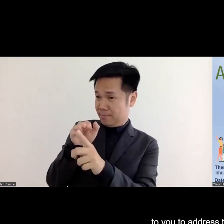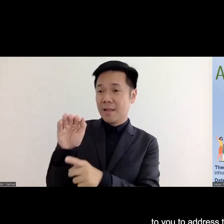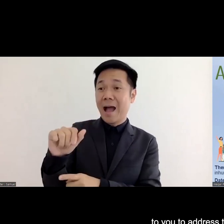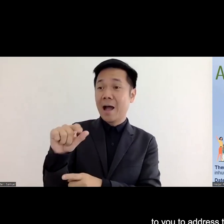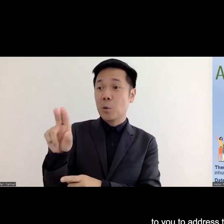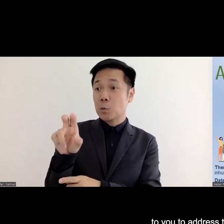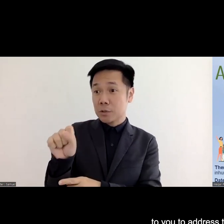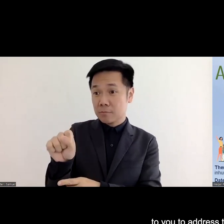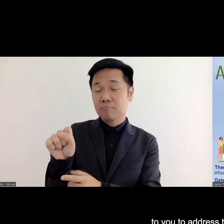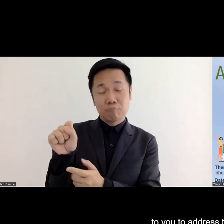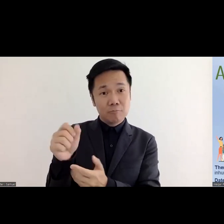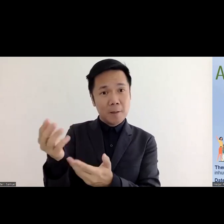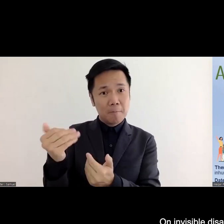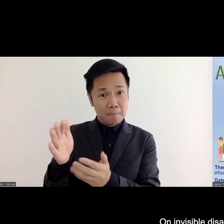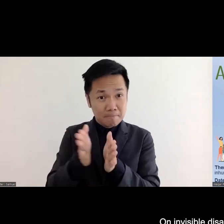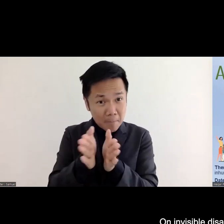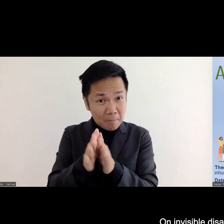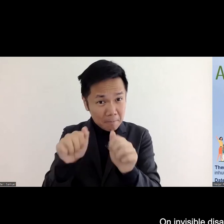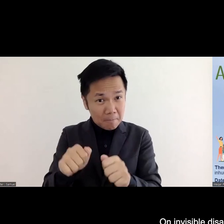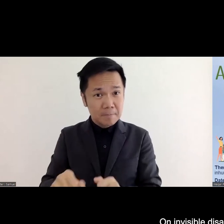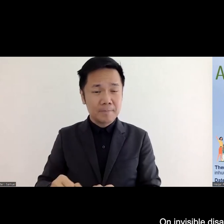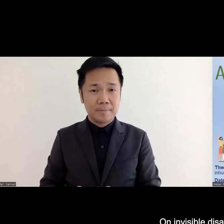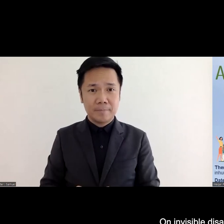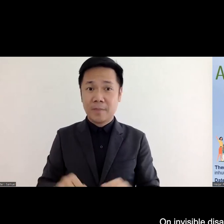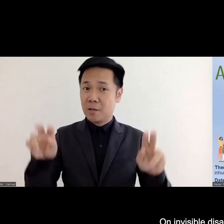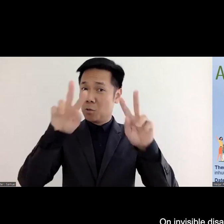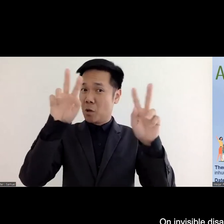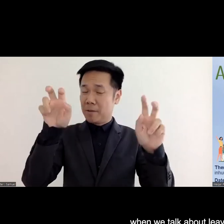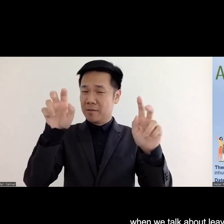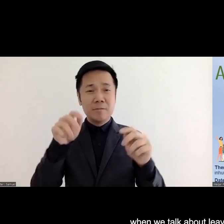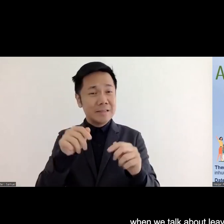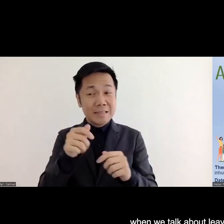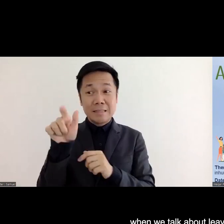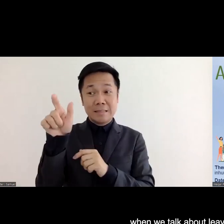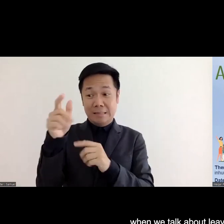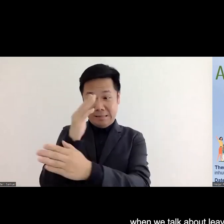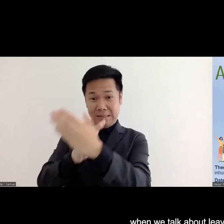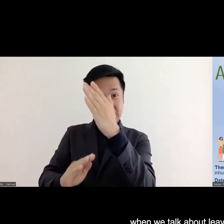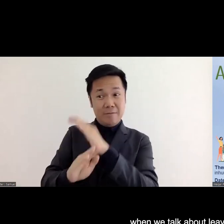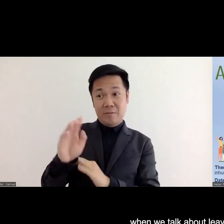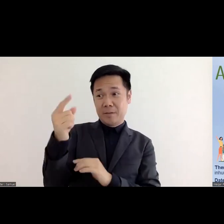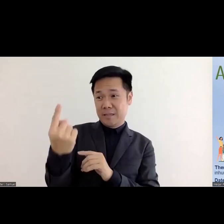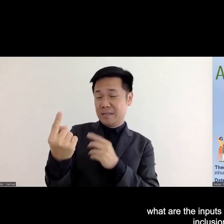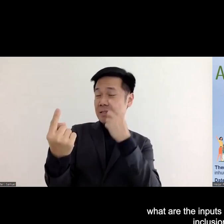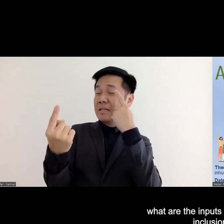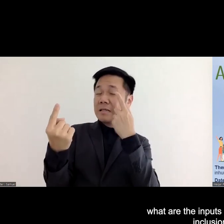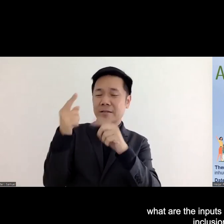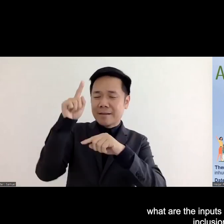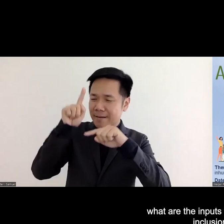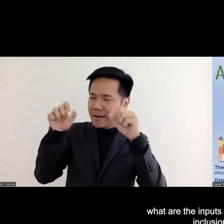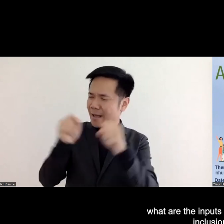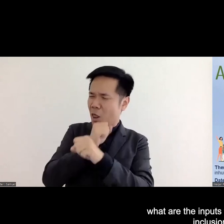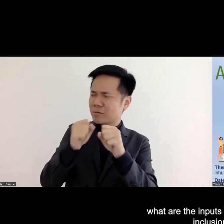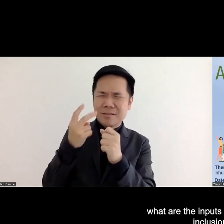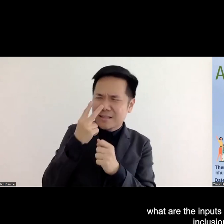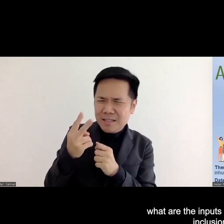to address this question on invisible disabilities. And when we talk about leaving no one behind, what are the